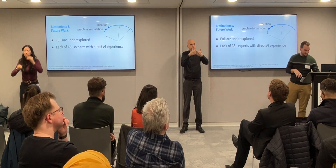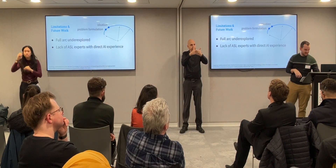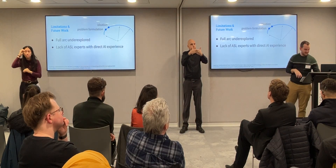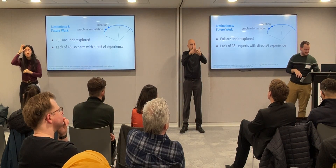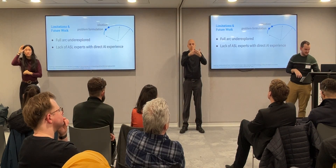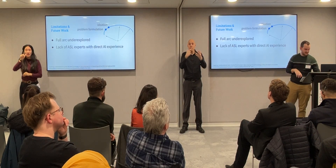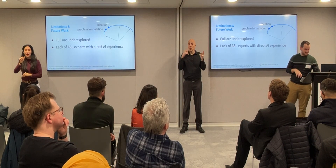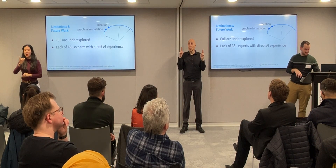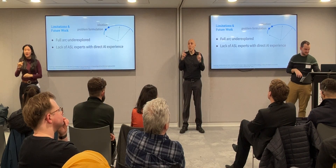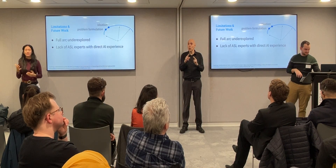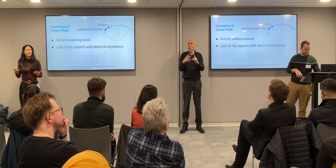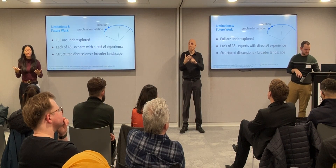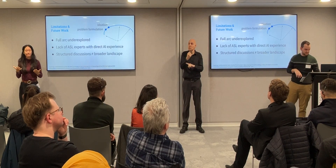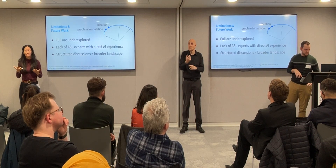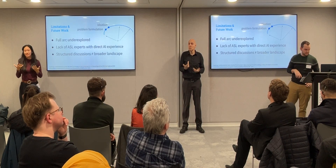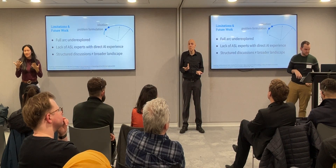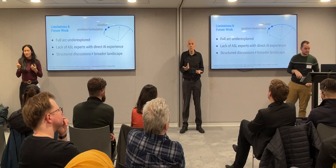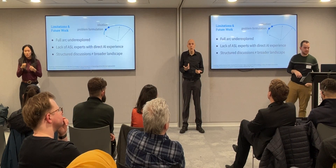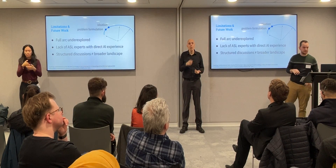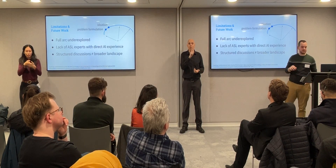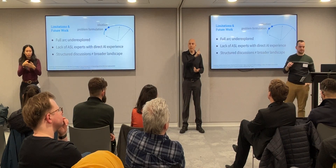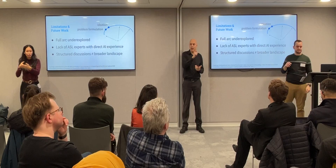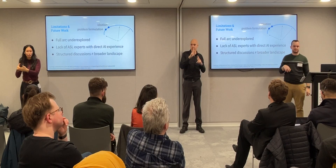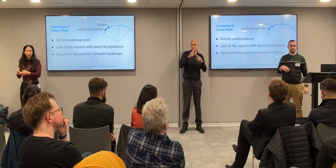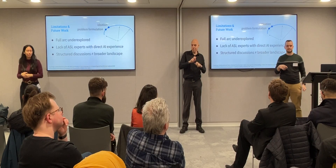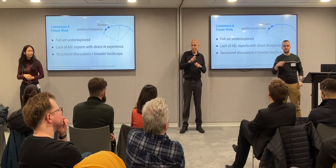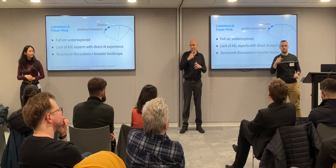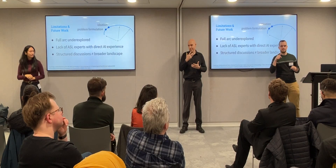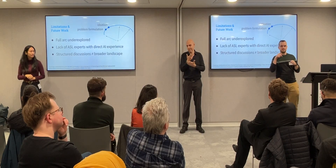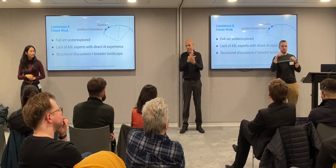That's something to delve into another day.